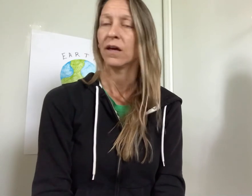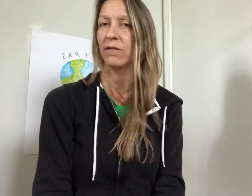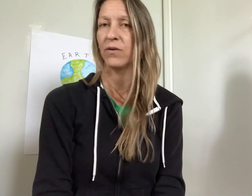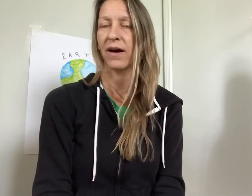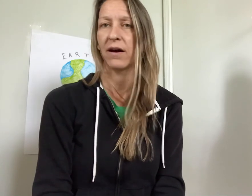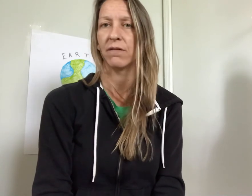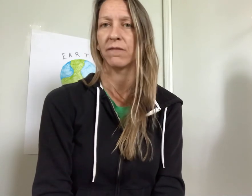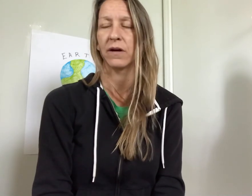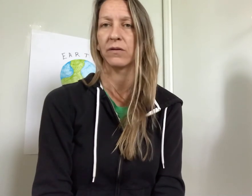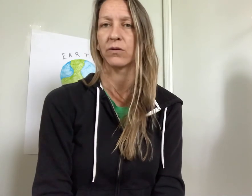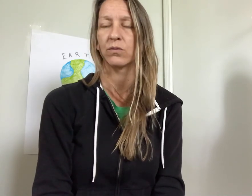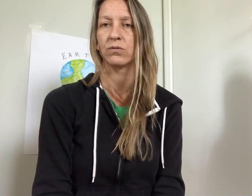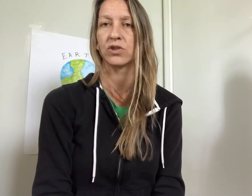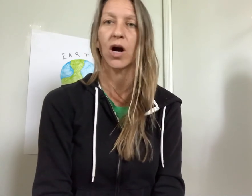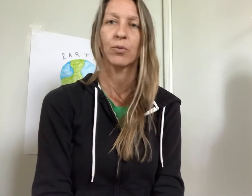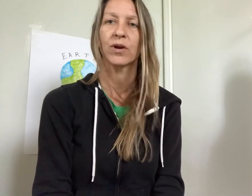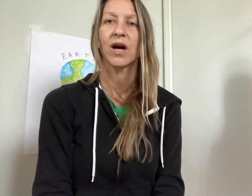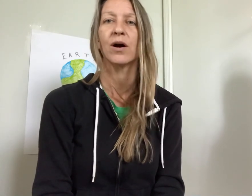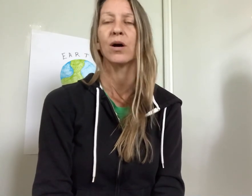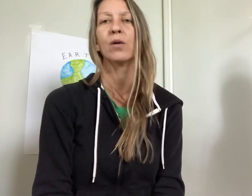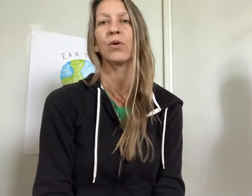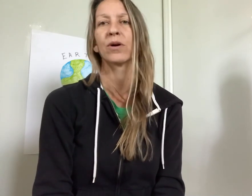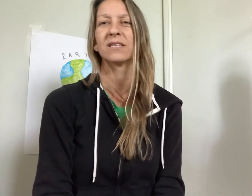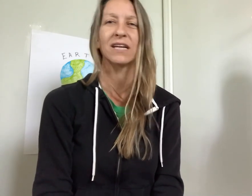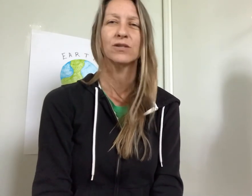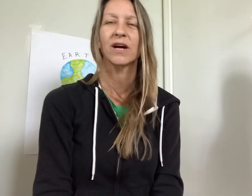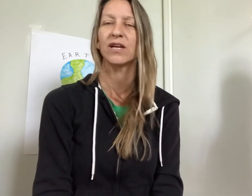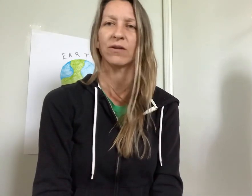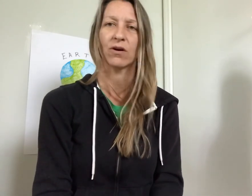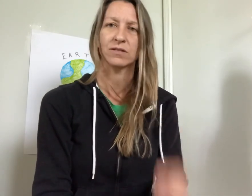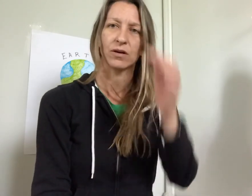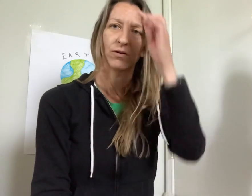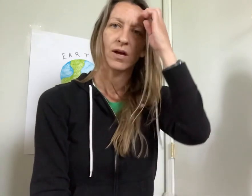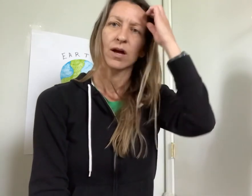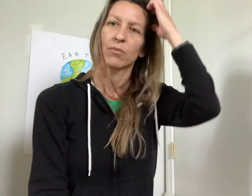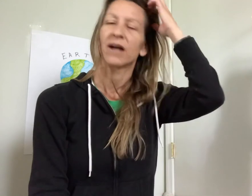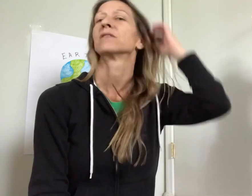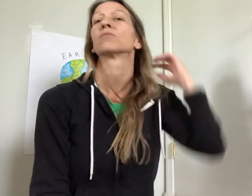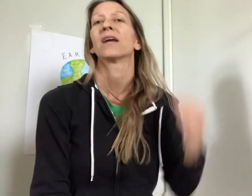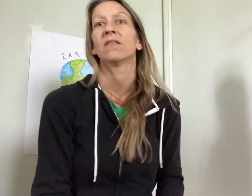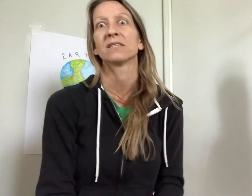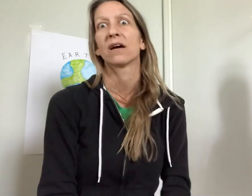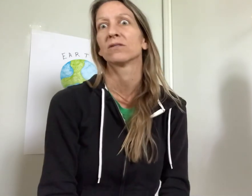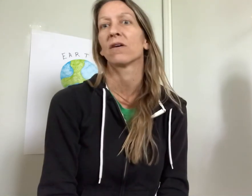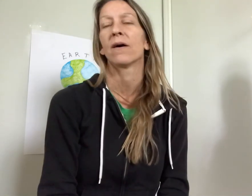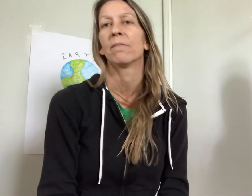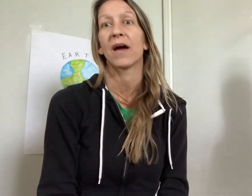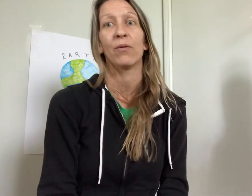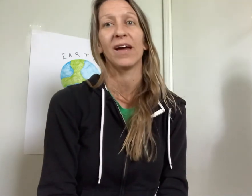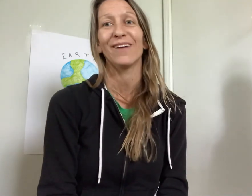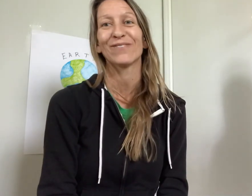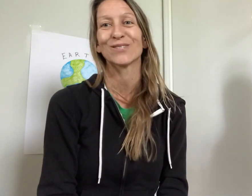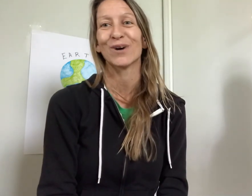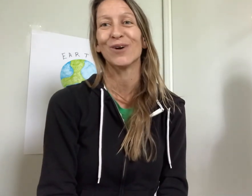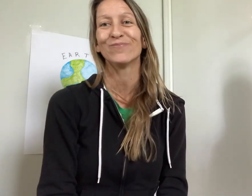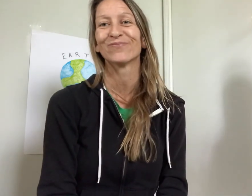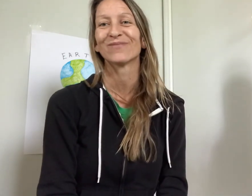you have a little chalkboard at home or a sand tray, you can also practice writing the sounds that way as well.